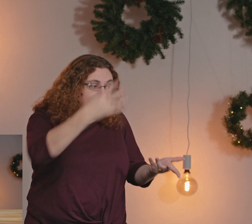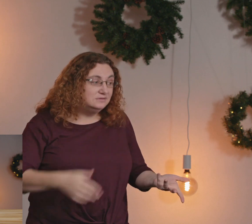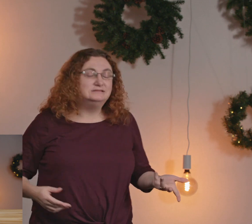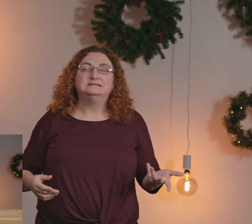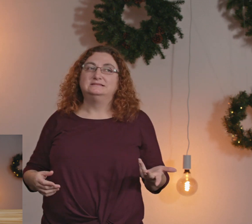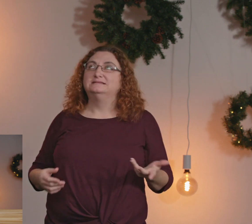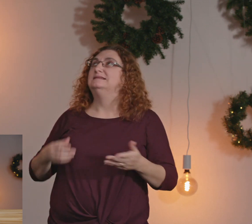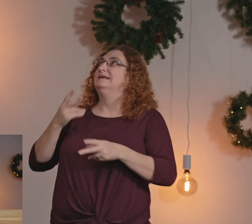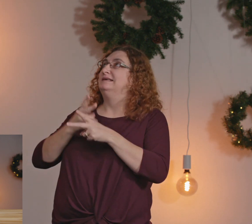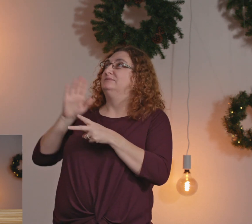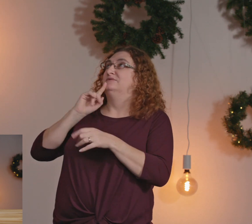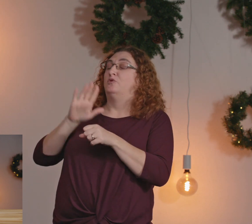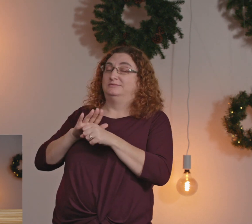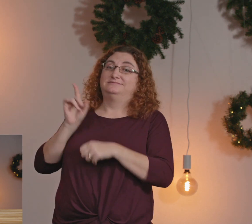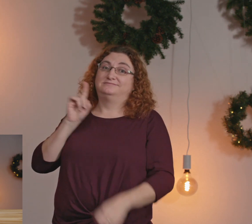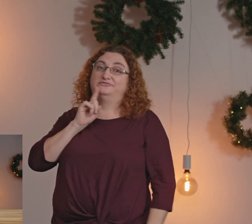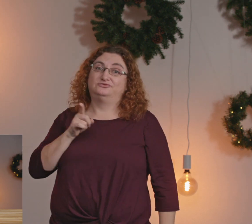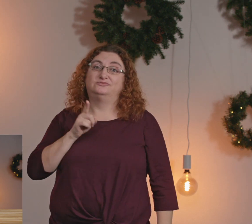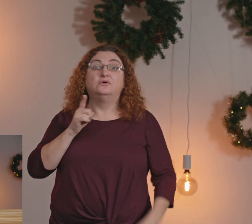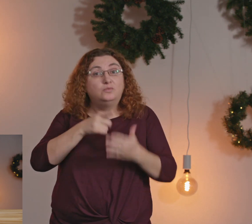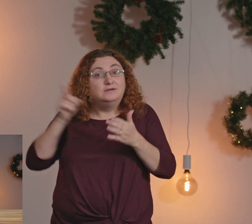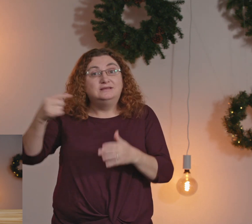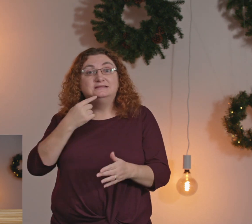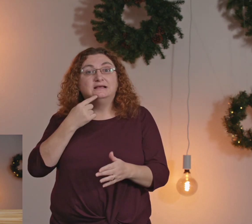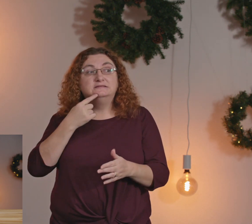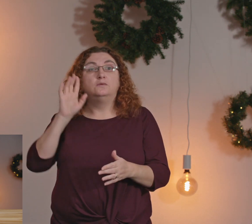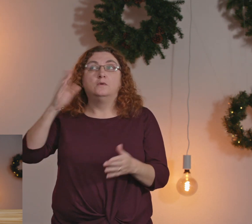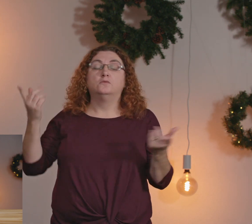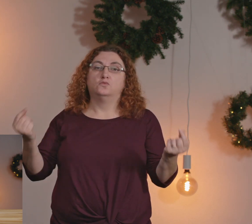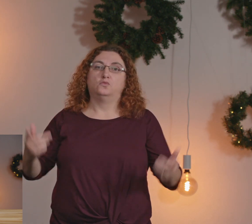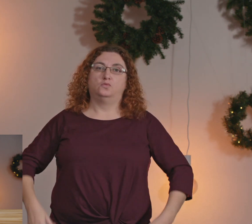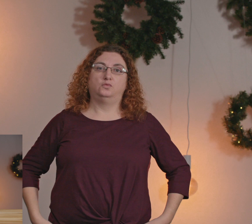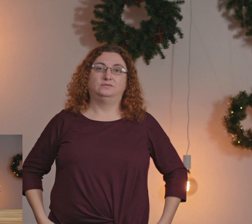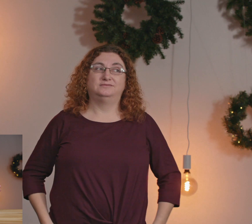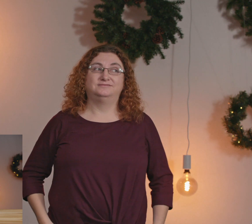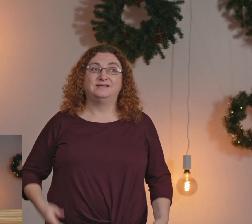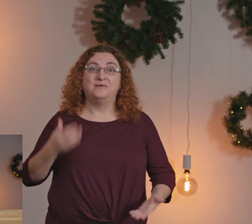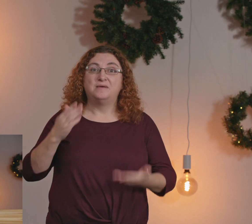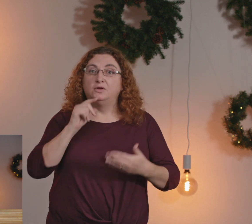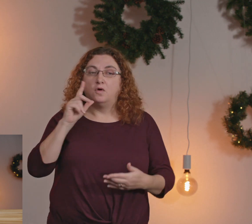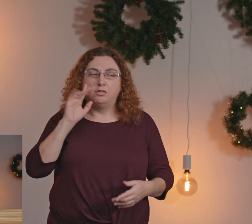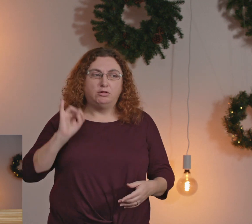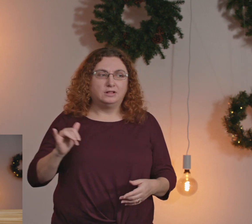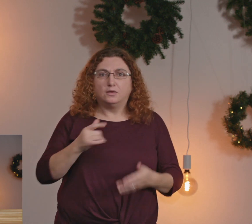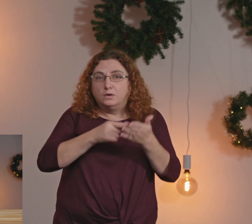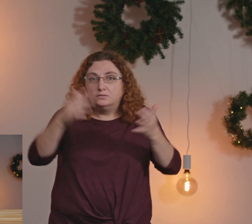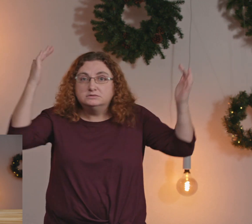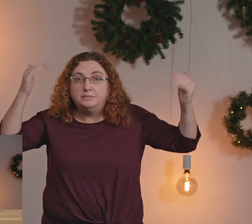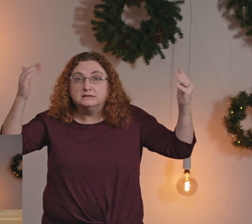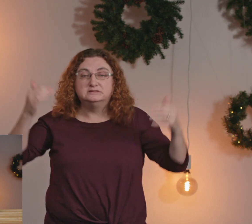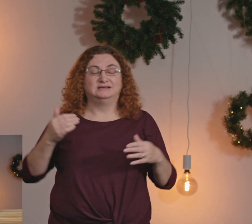He keeps his promises. What he says, he does. It might not look like it in the moment. It might